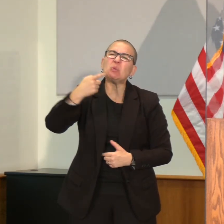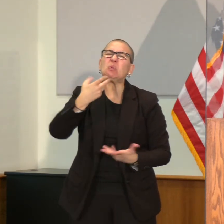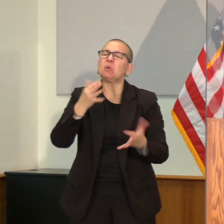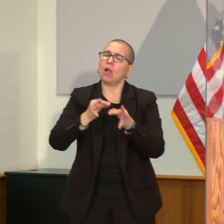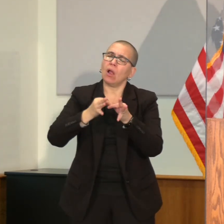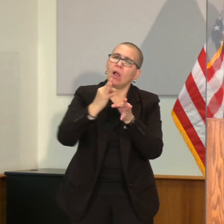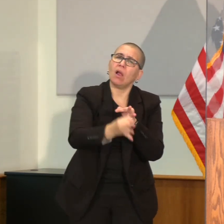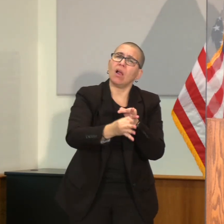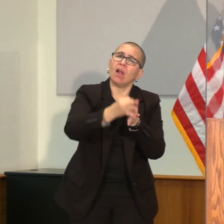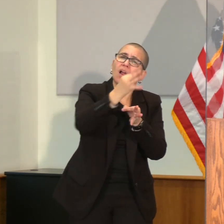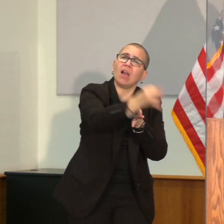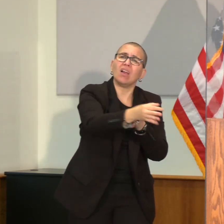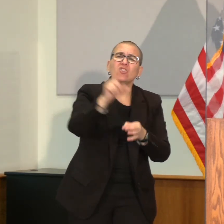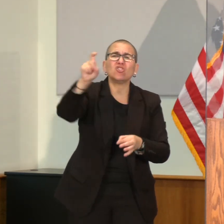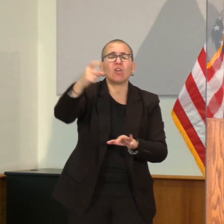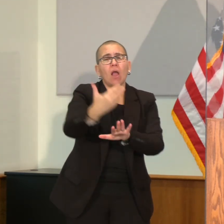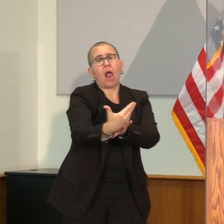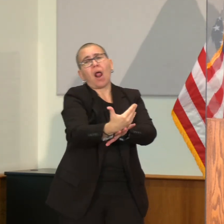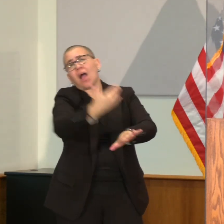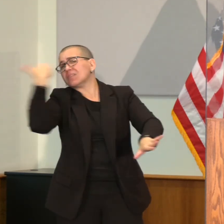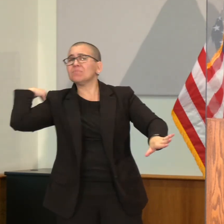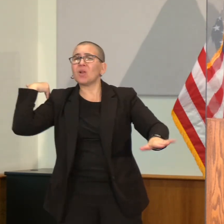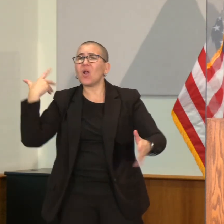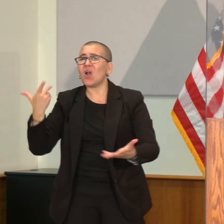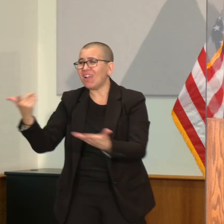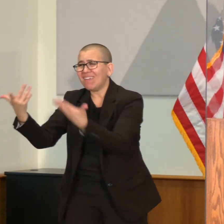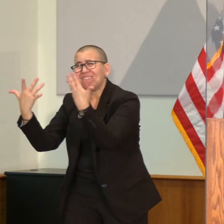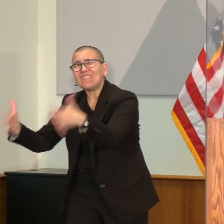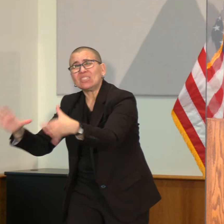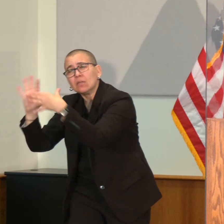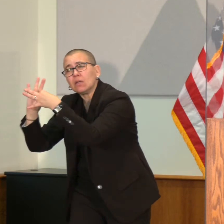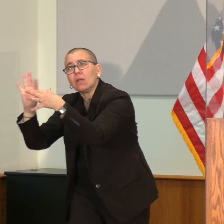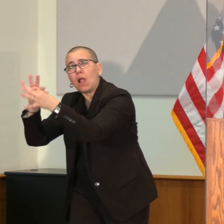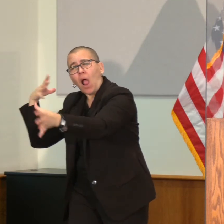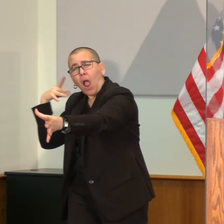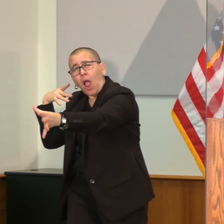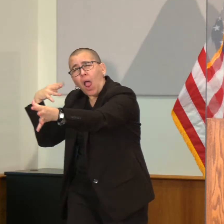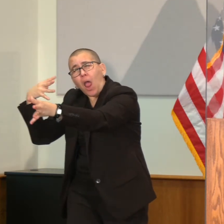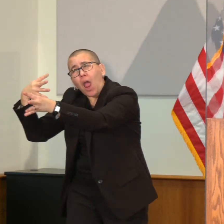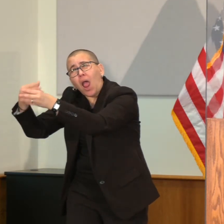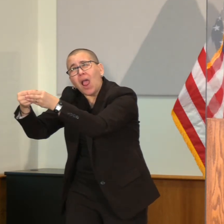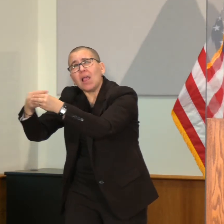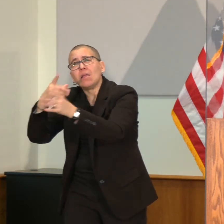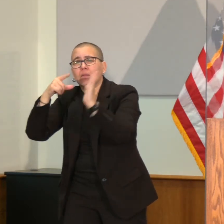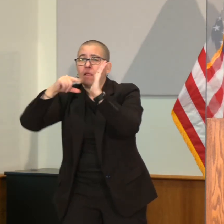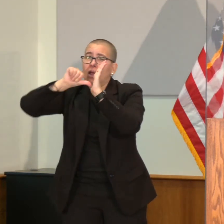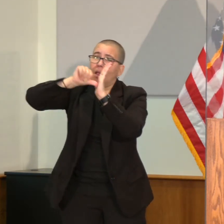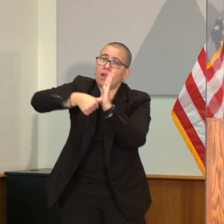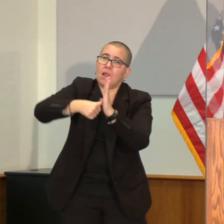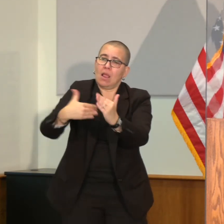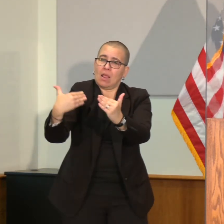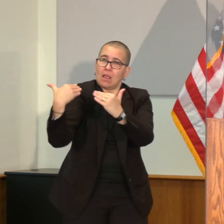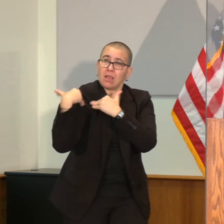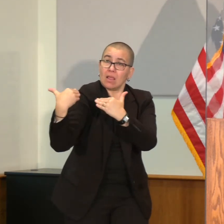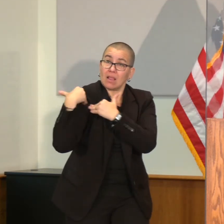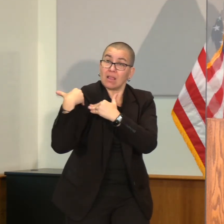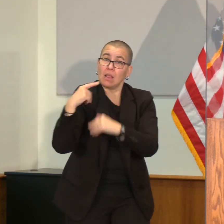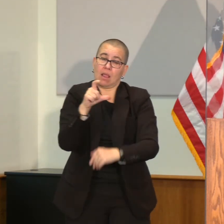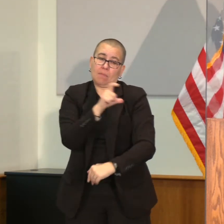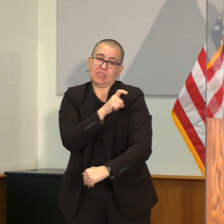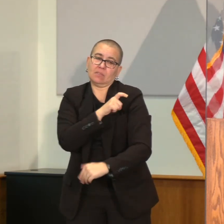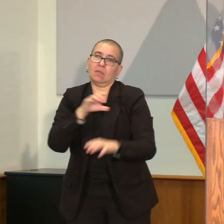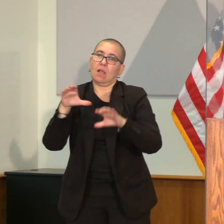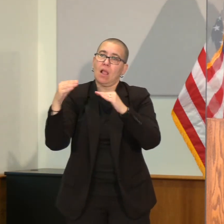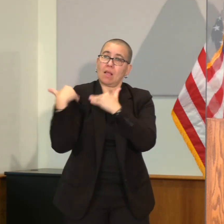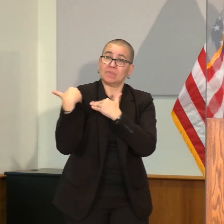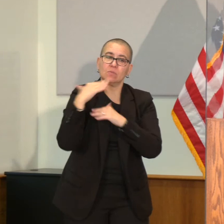law enforcement officers or officials accountable for their actions. This is not a gathering for